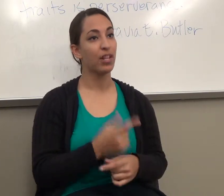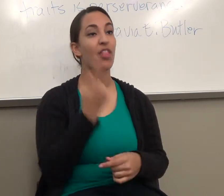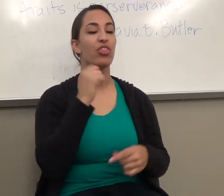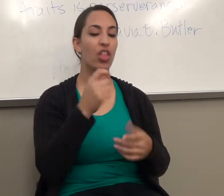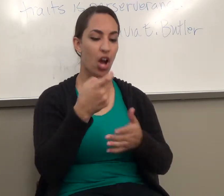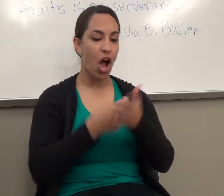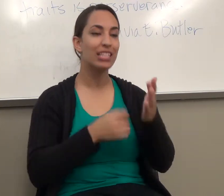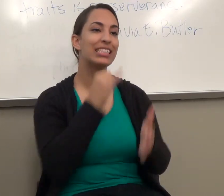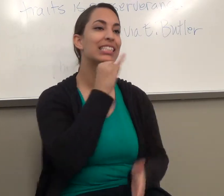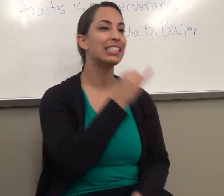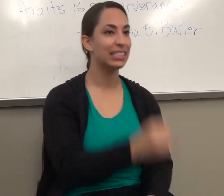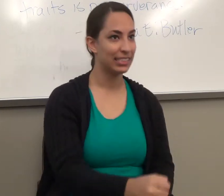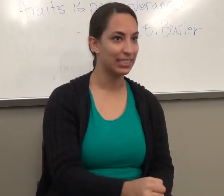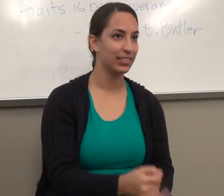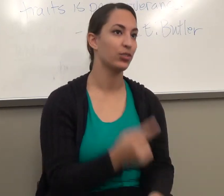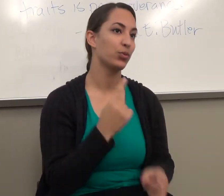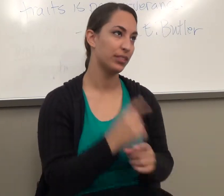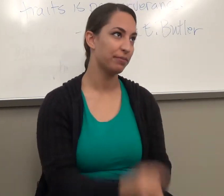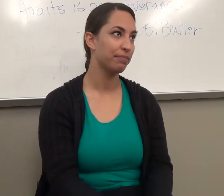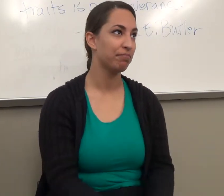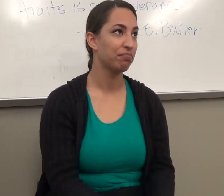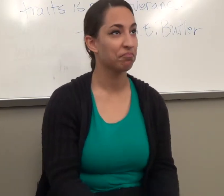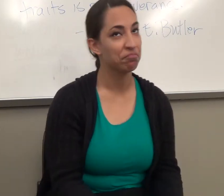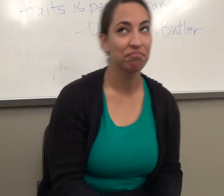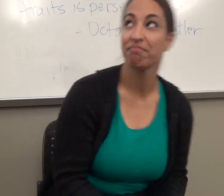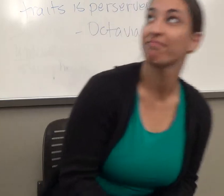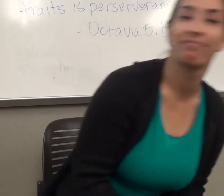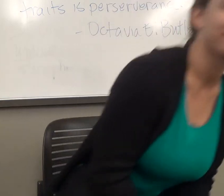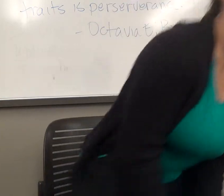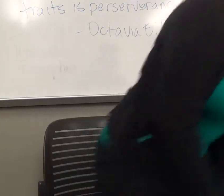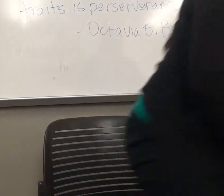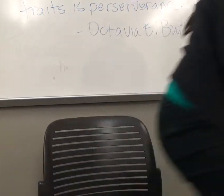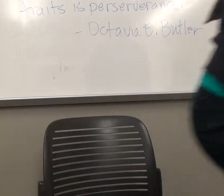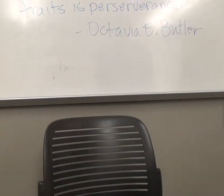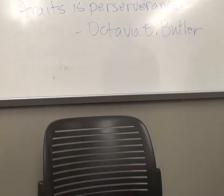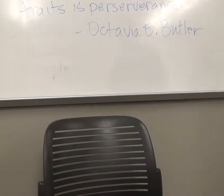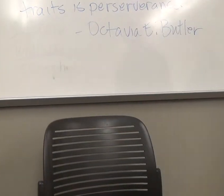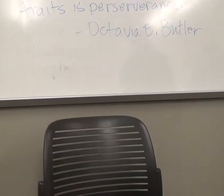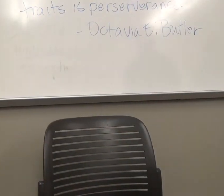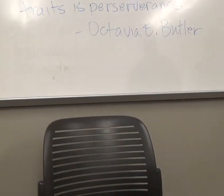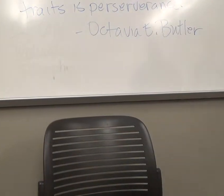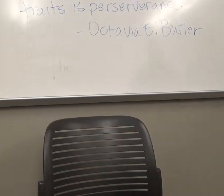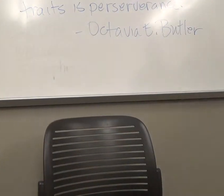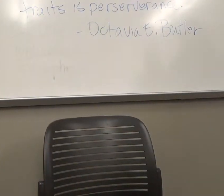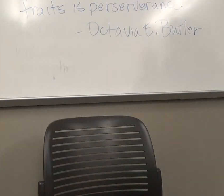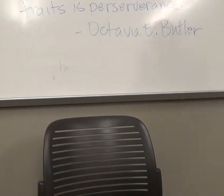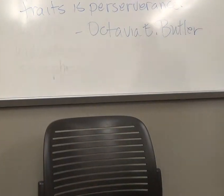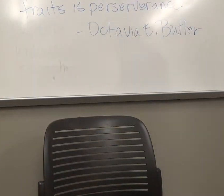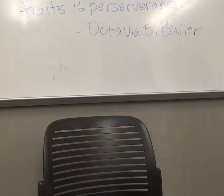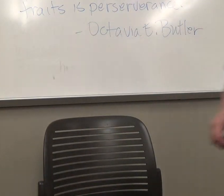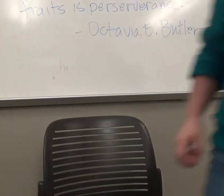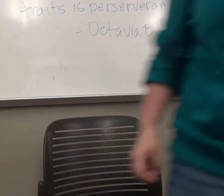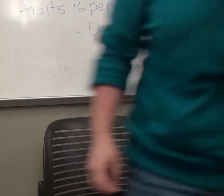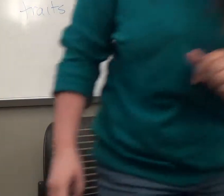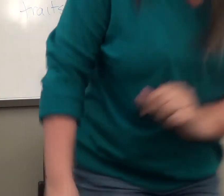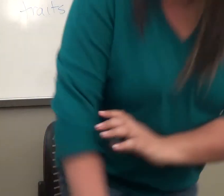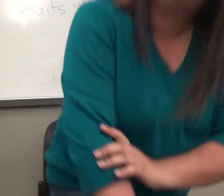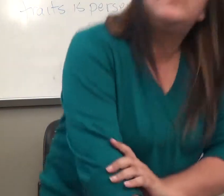is. Again, weirdly enough, with English, you could have fixed it by making costs